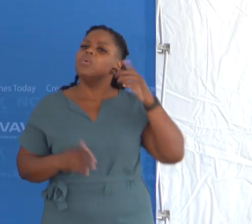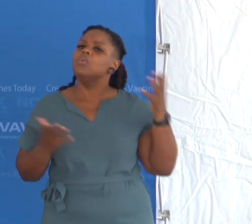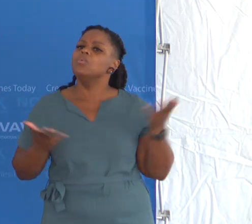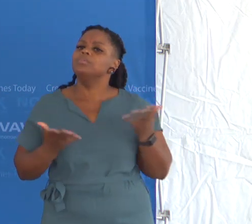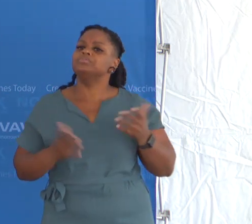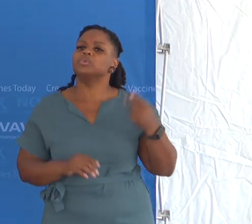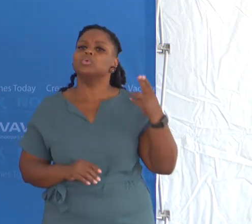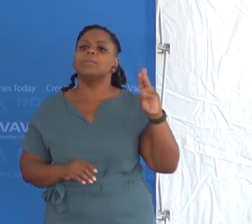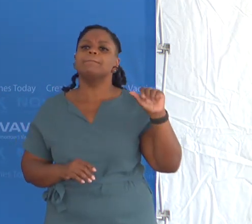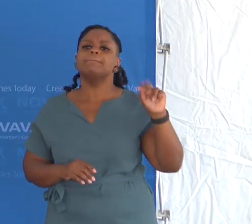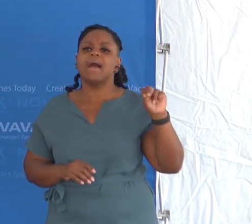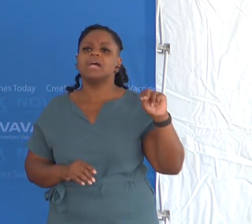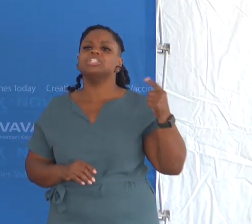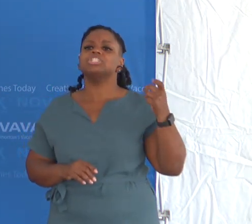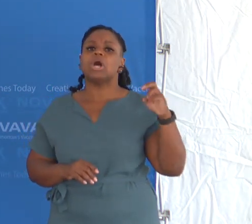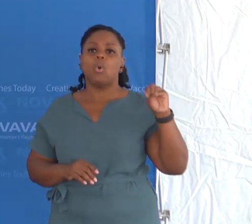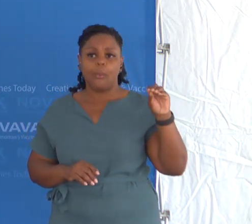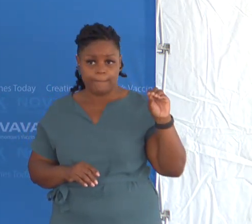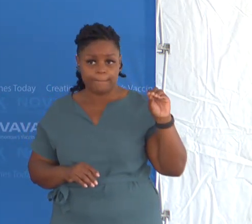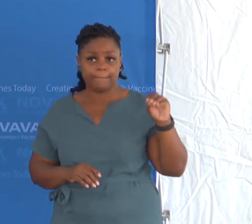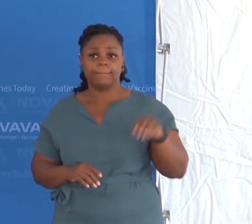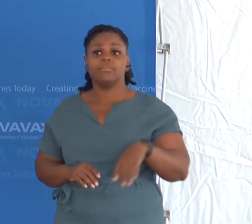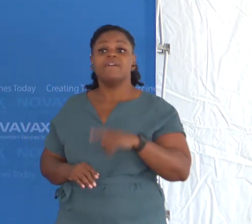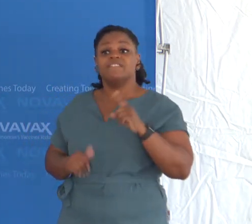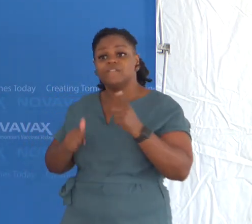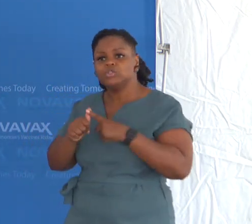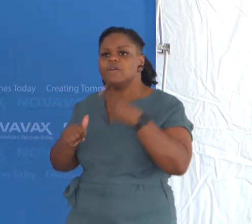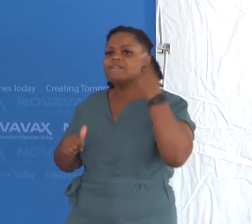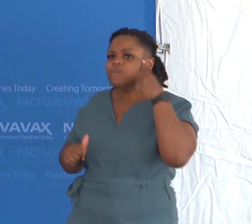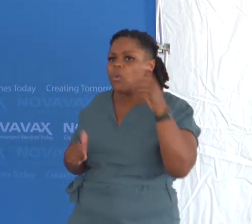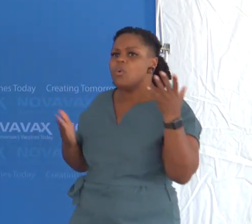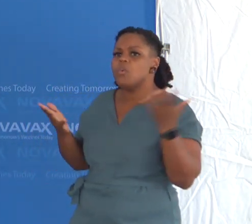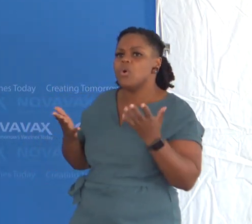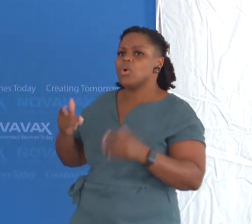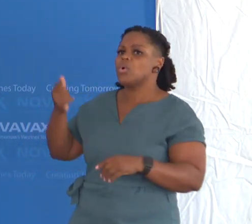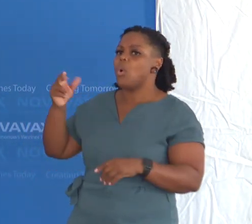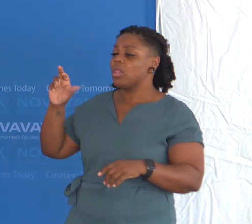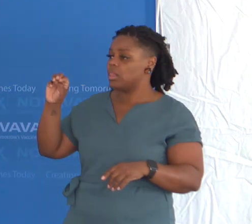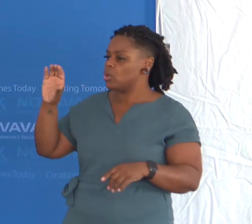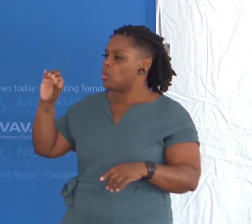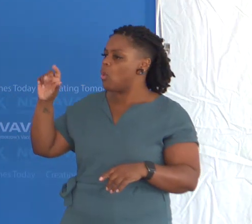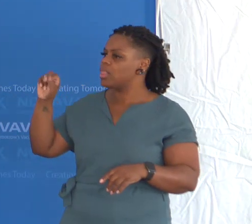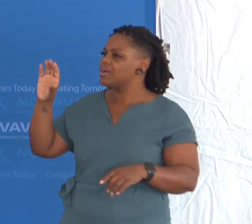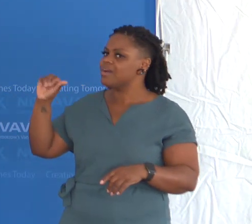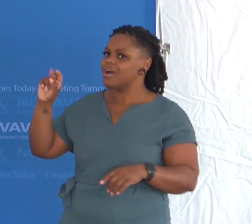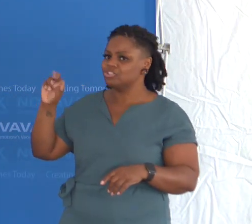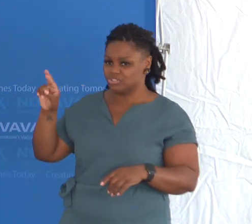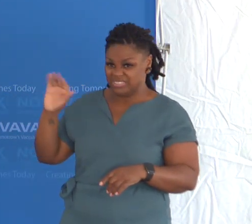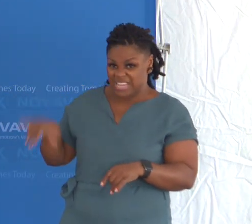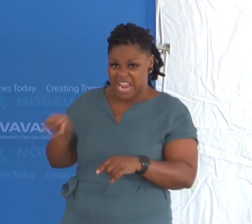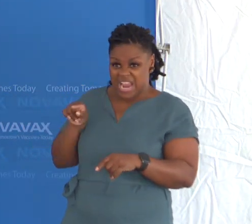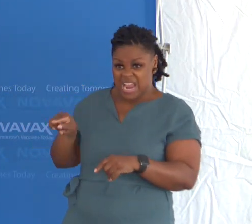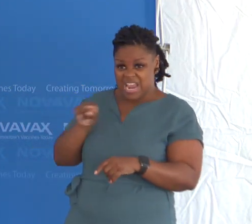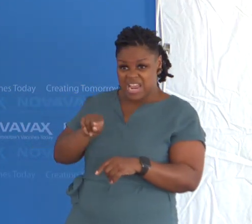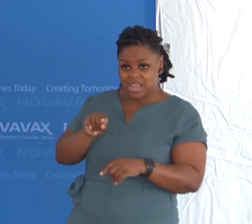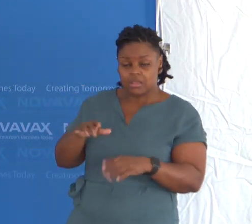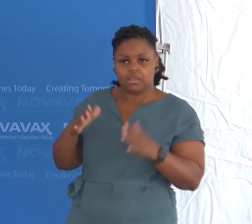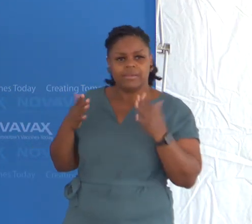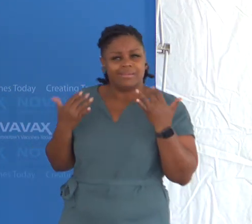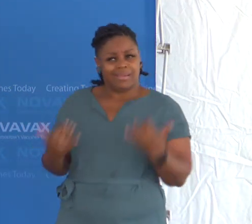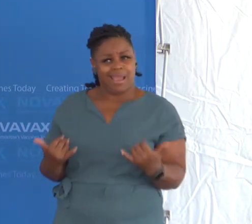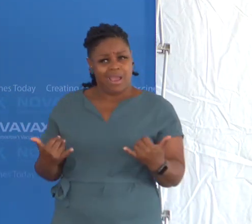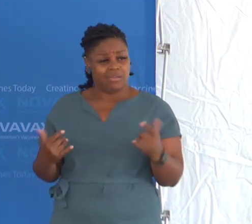cancer, and now, in the words of the Washington Post, our state is playing a,